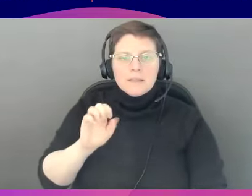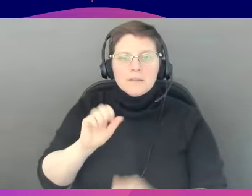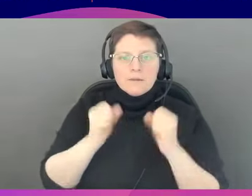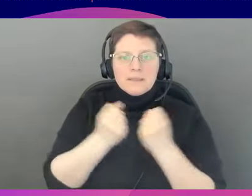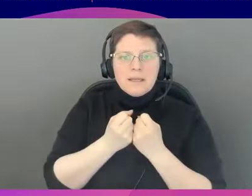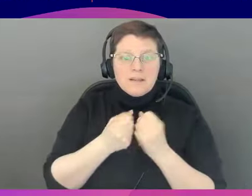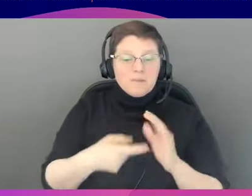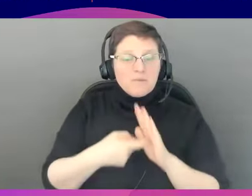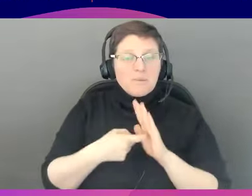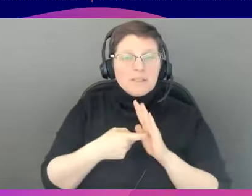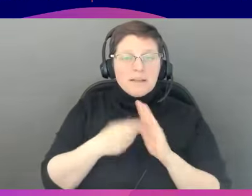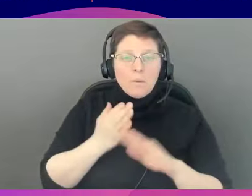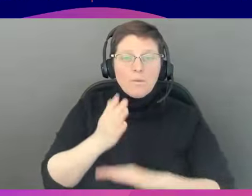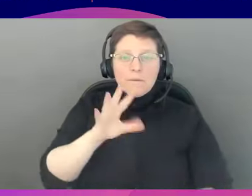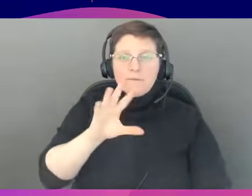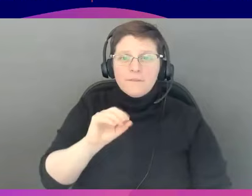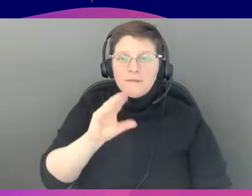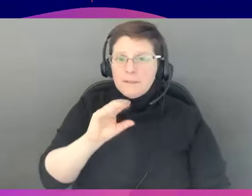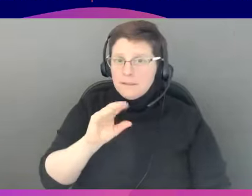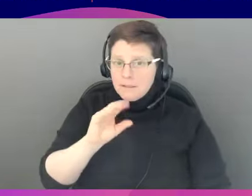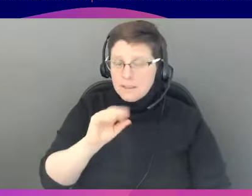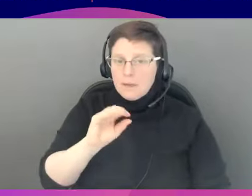and SPCAs across the country.